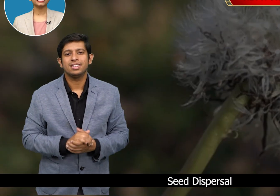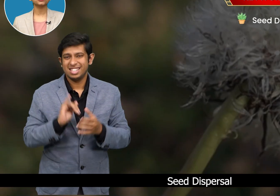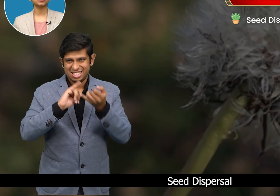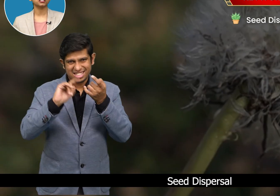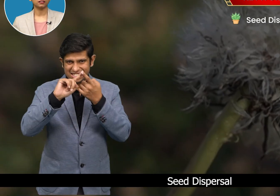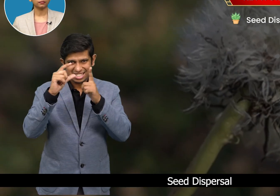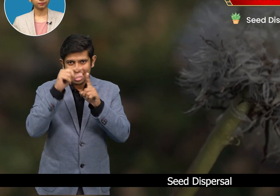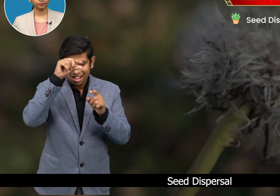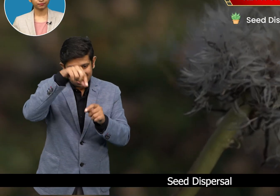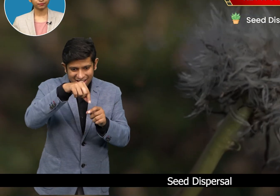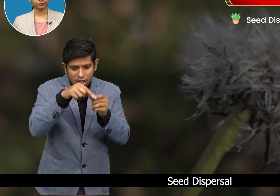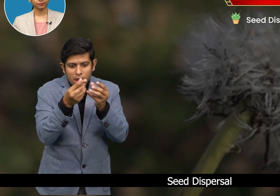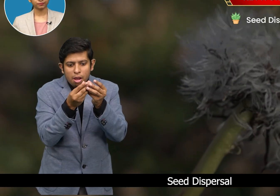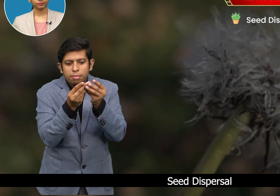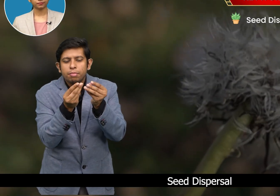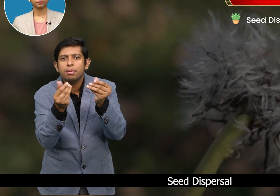seed dispersal,